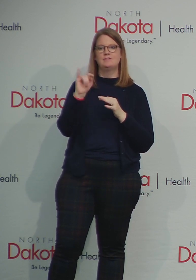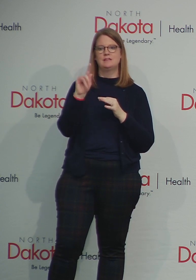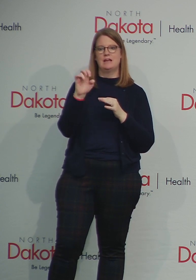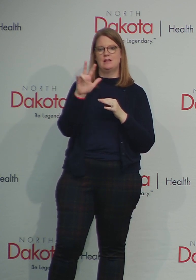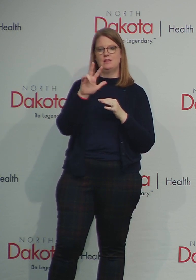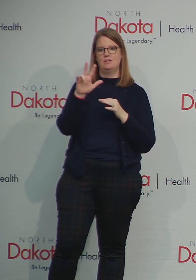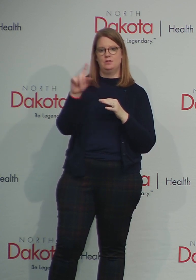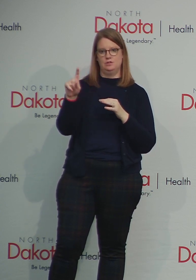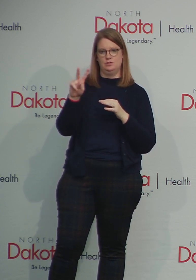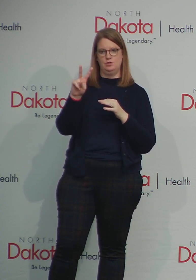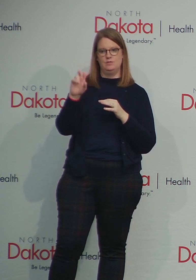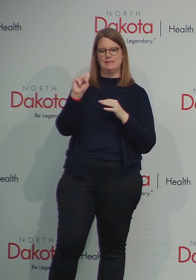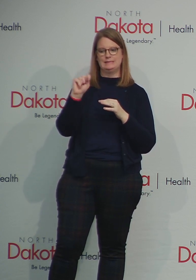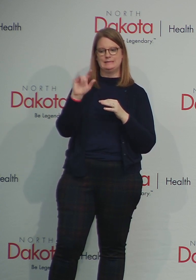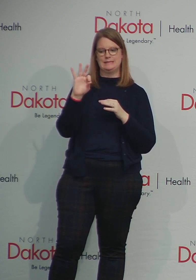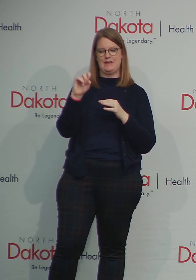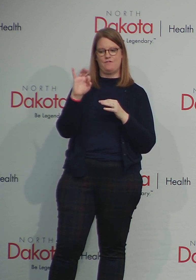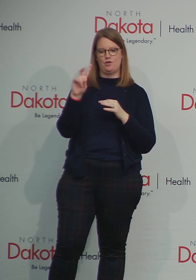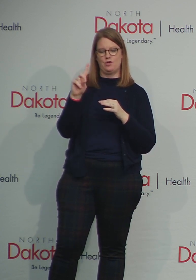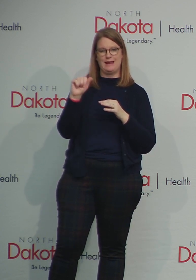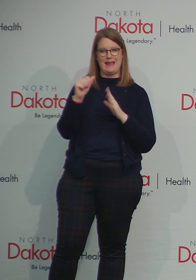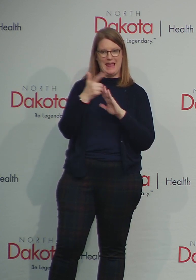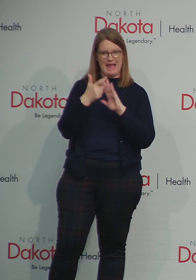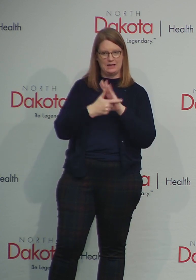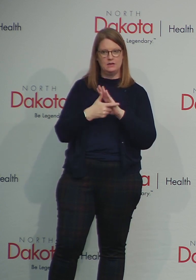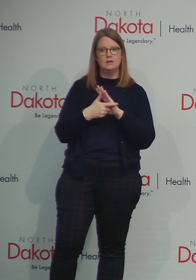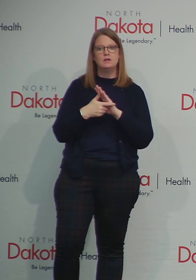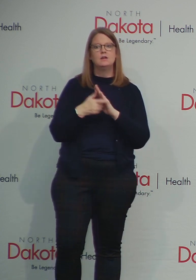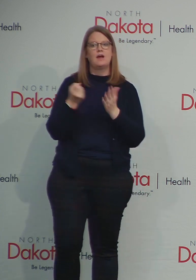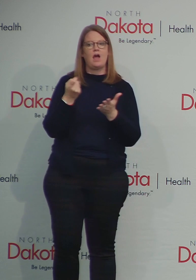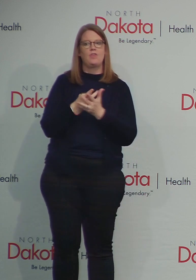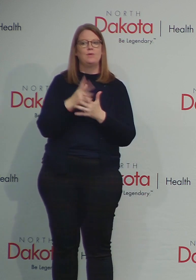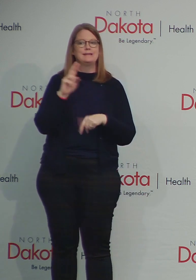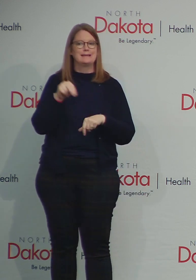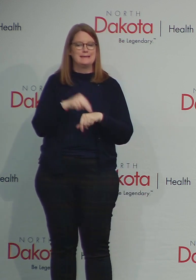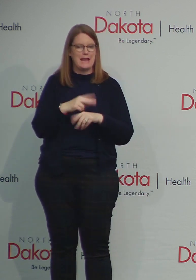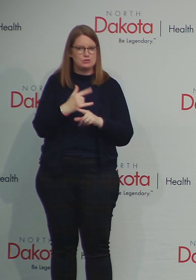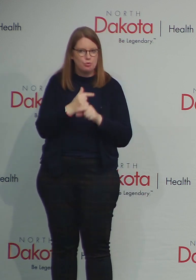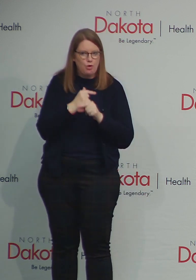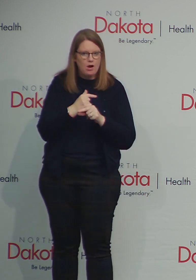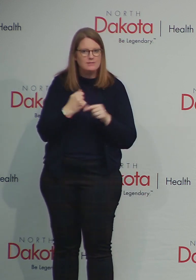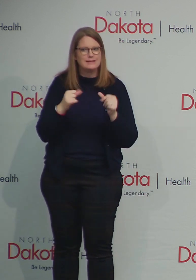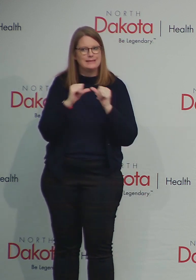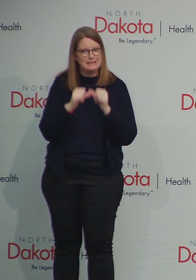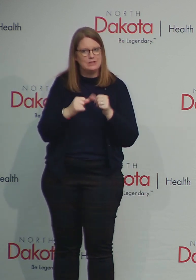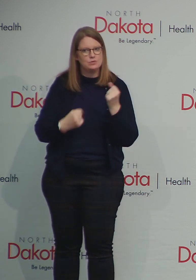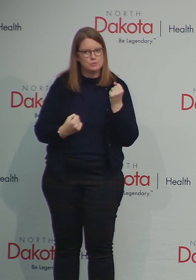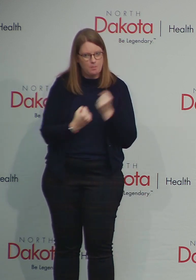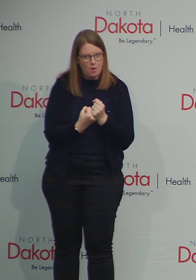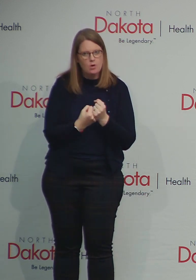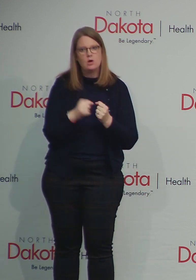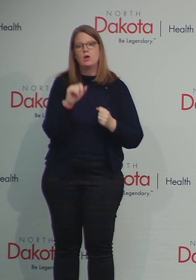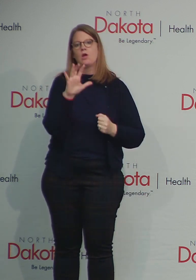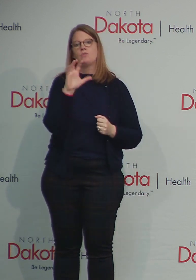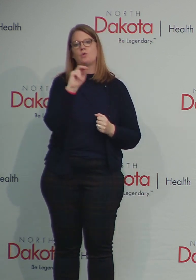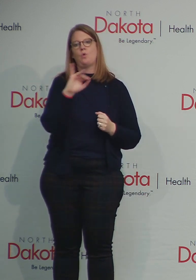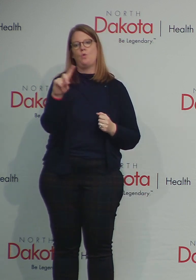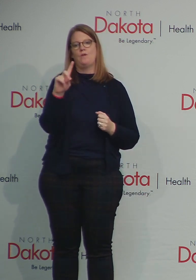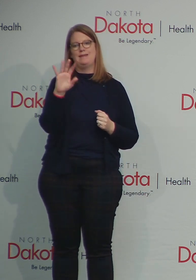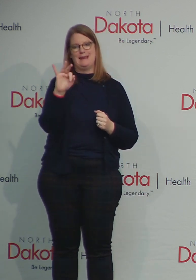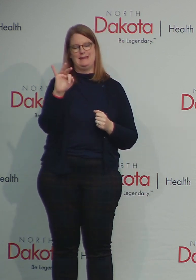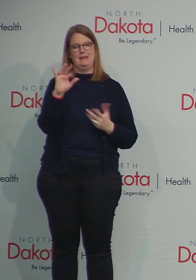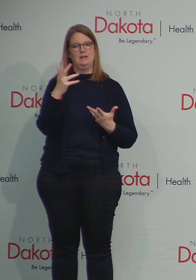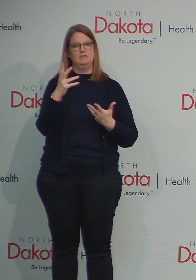of the Stafford Act. This authorizes the National Guard to continue supporting the COVID-19 mission at